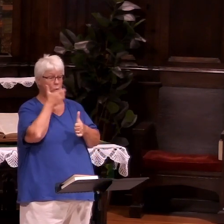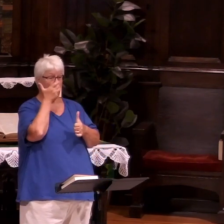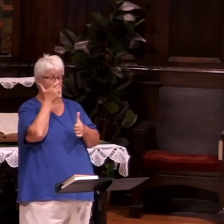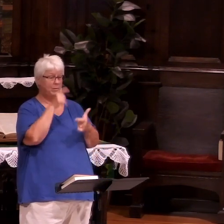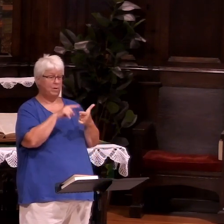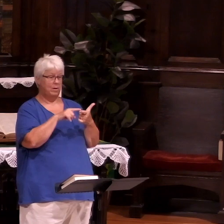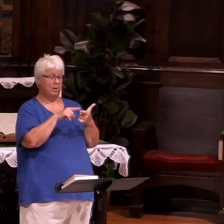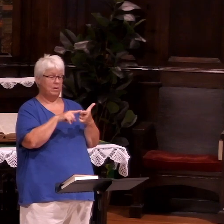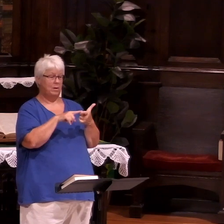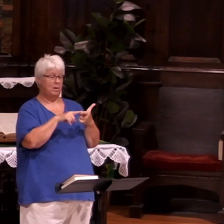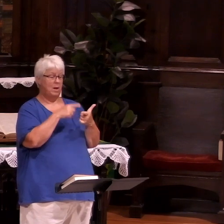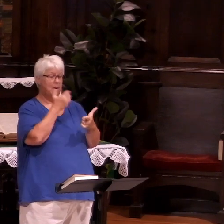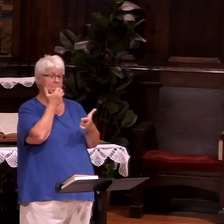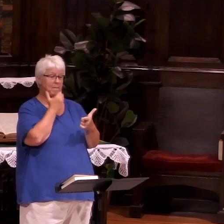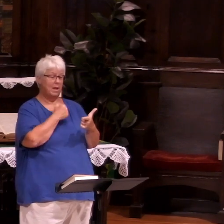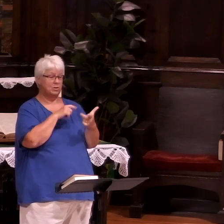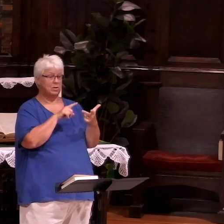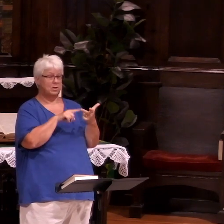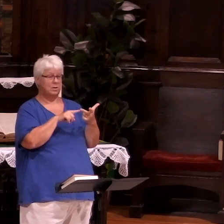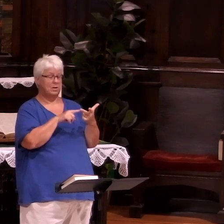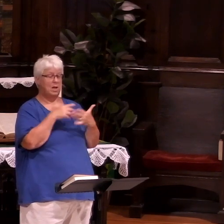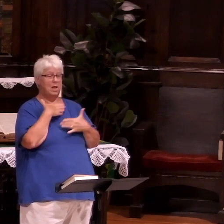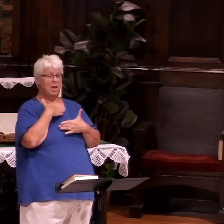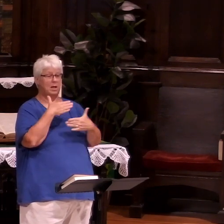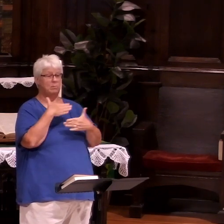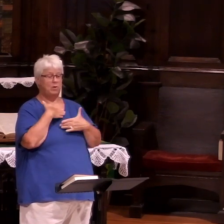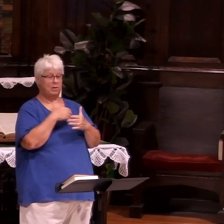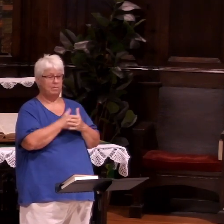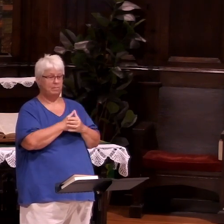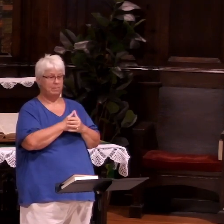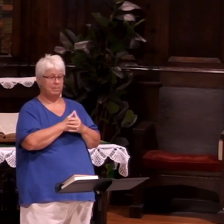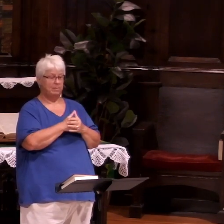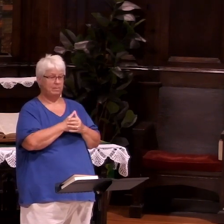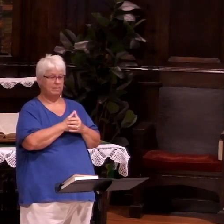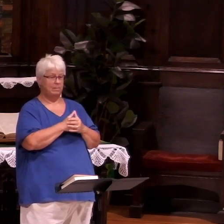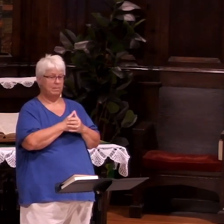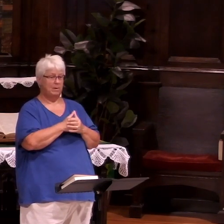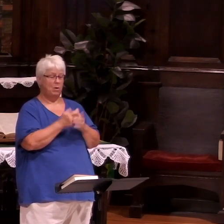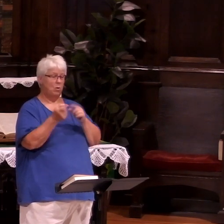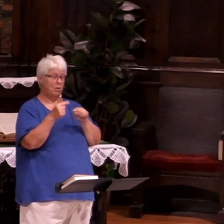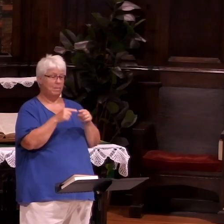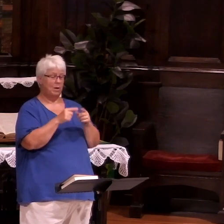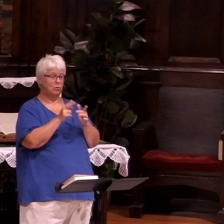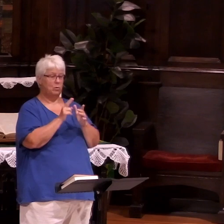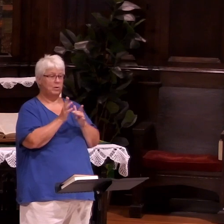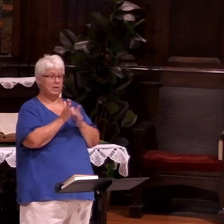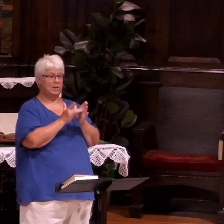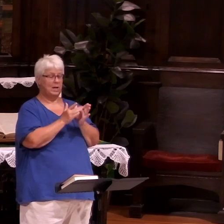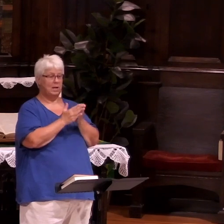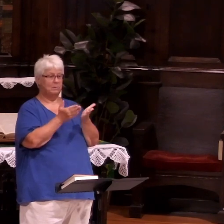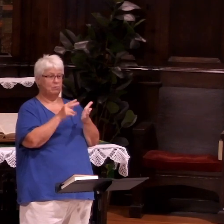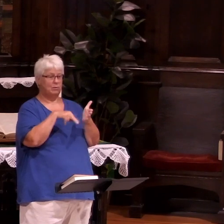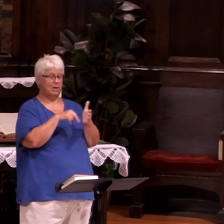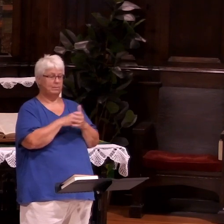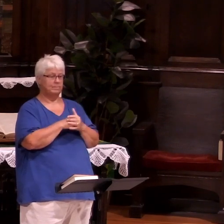warmth, passion, and breath. But let's get back to that gospel reading.